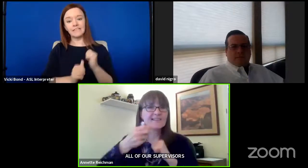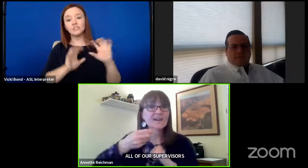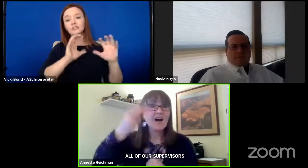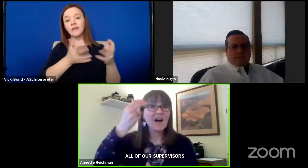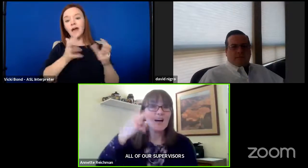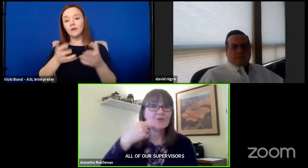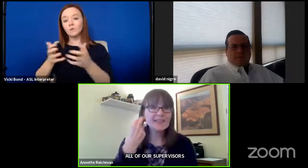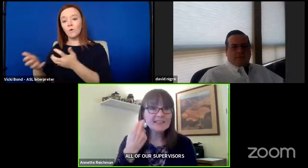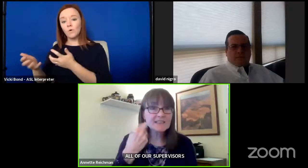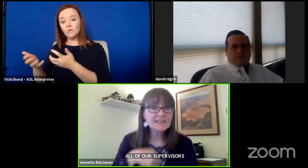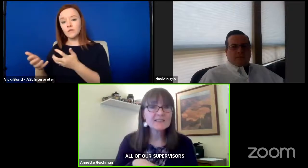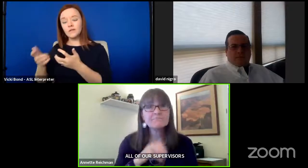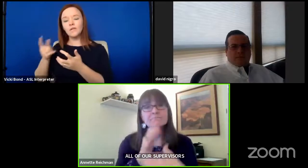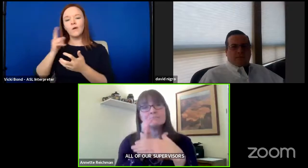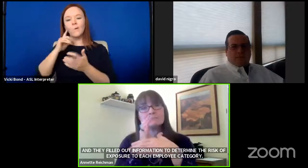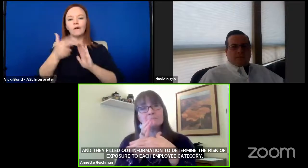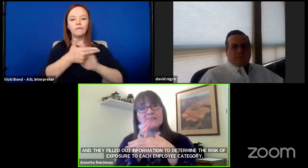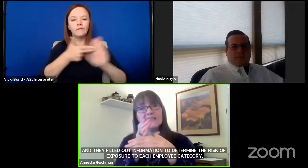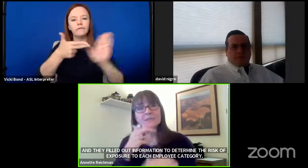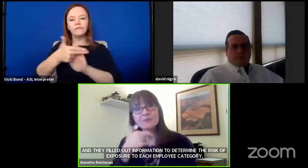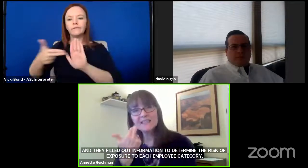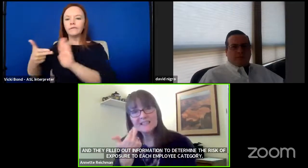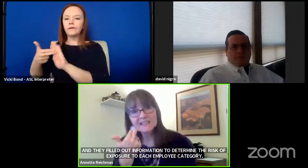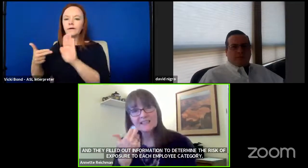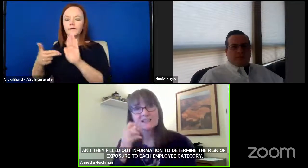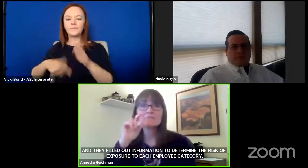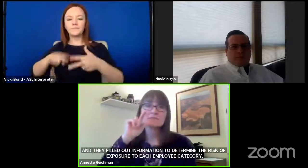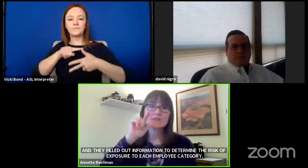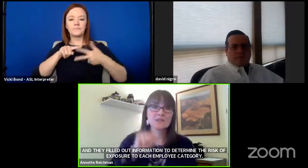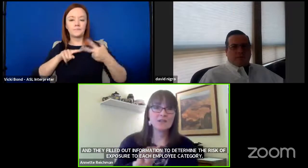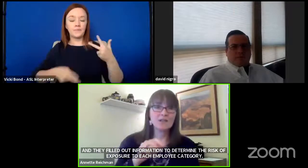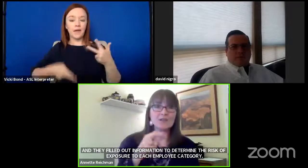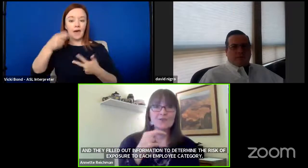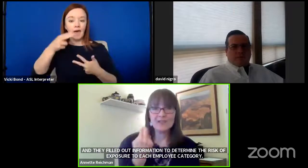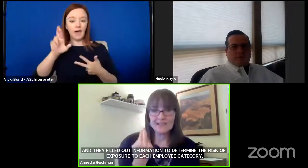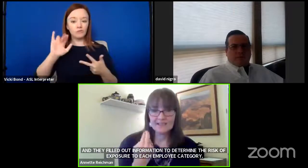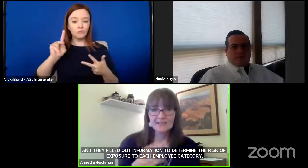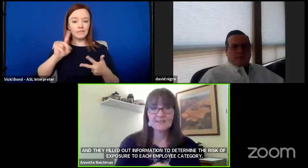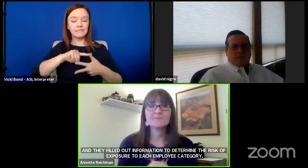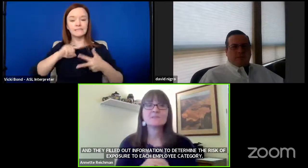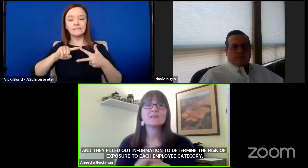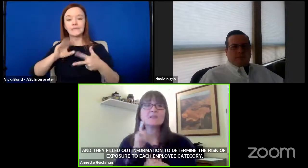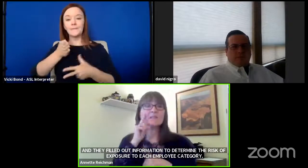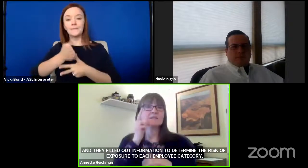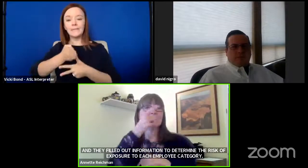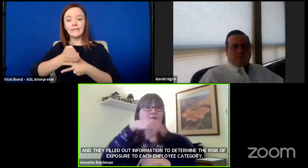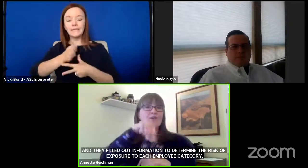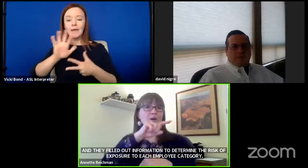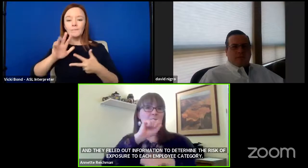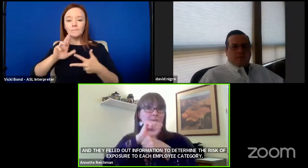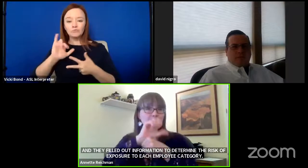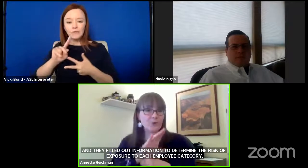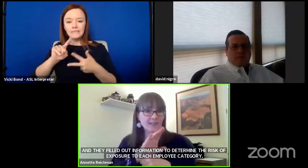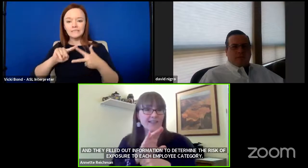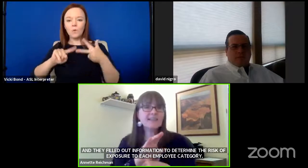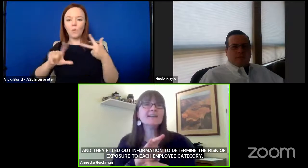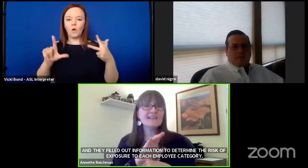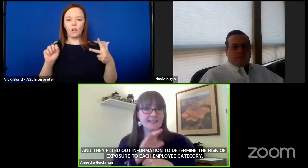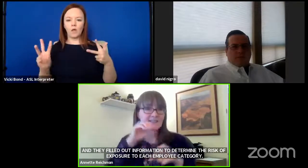up with high risk, medium risk, low risk. For